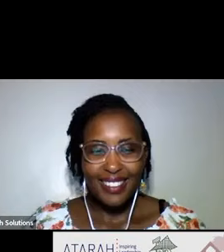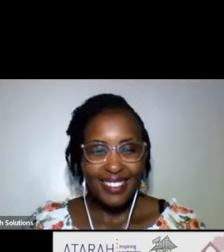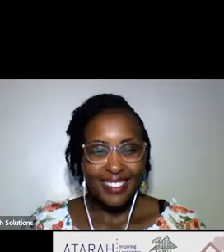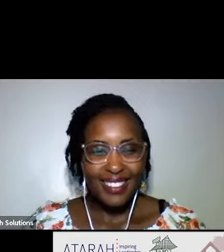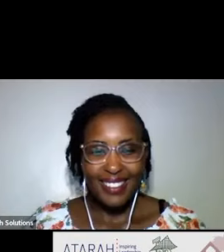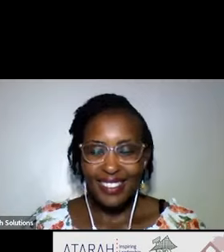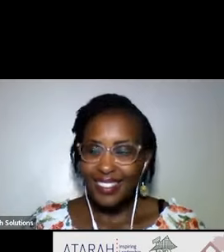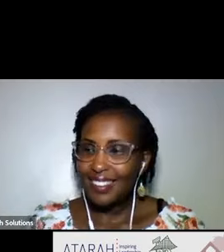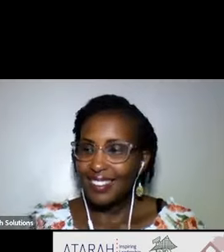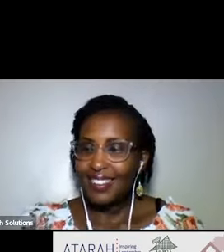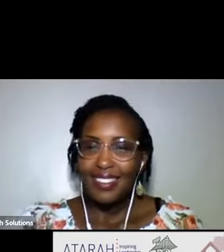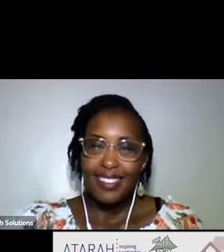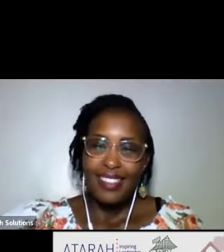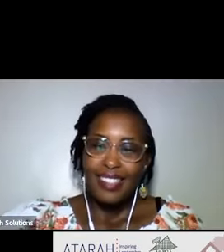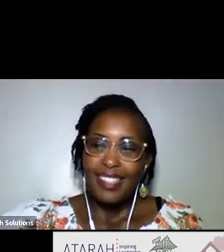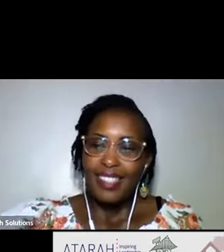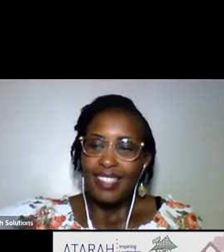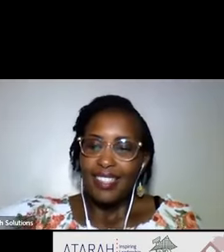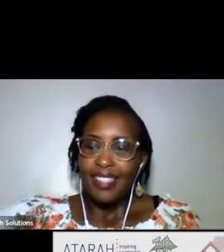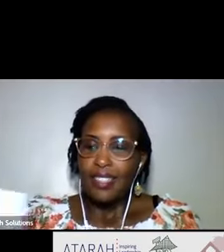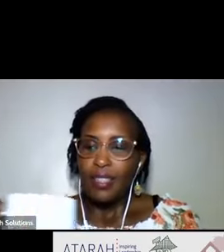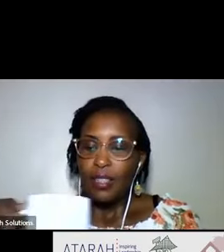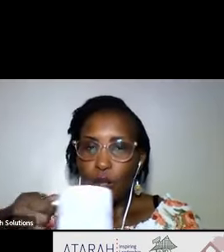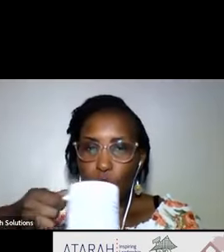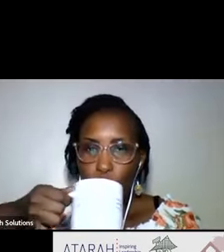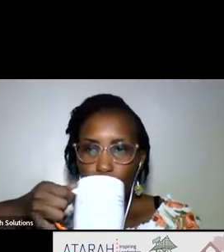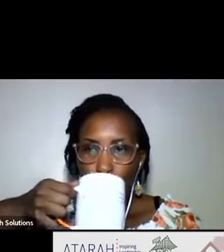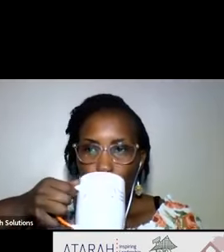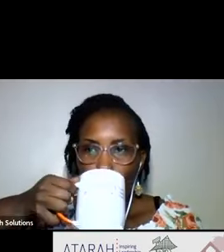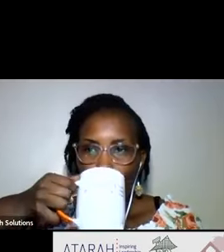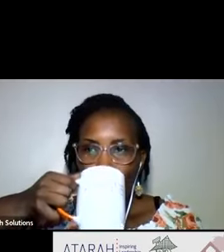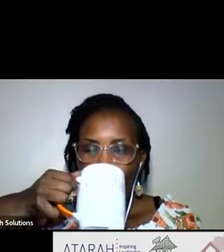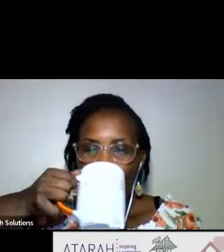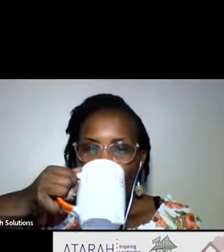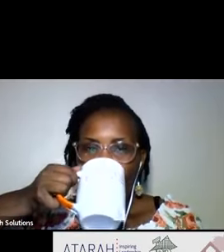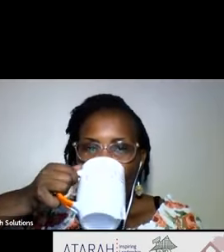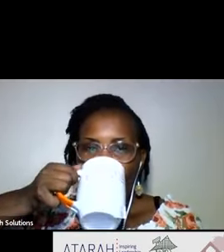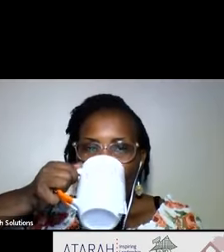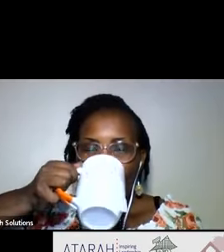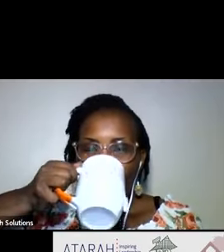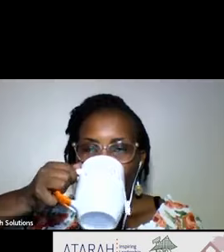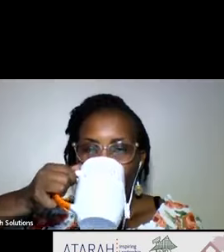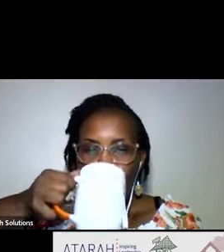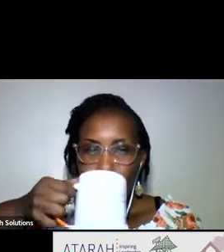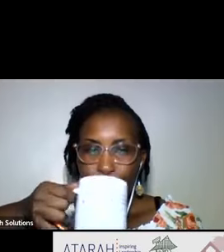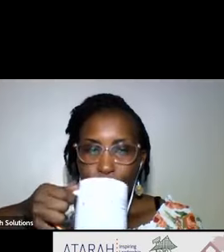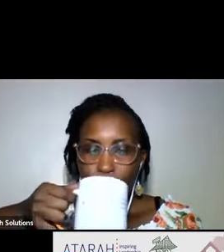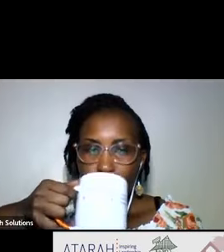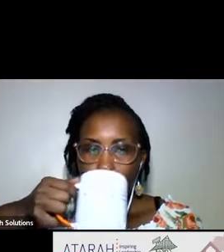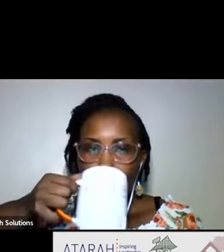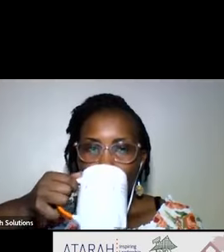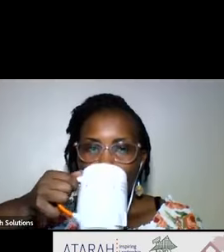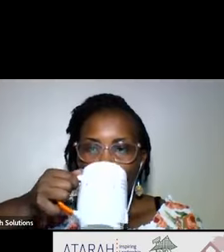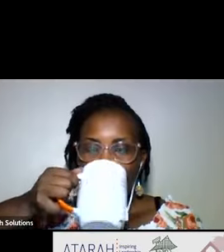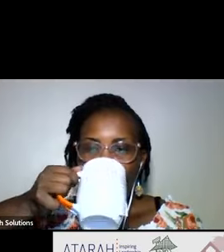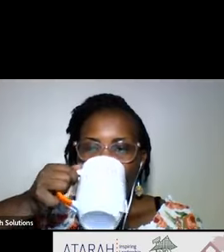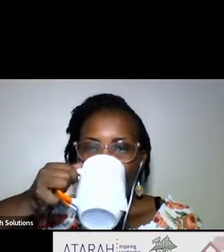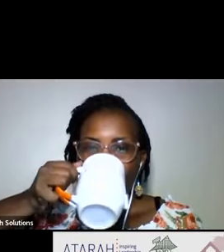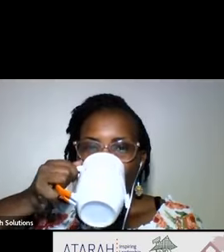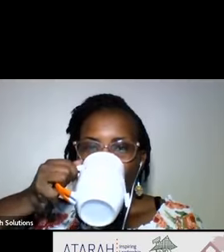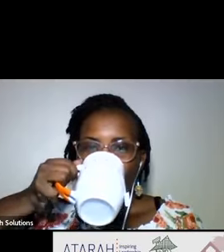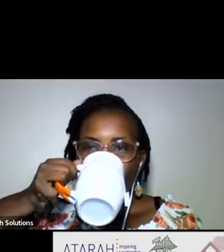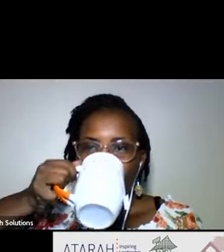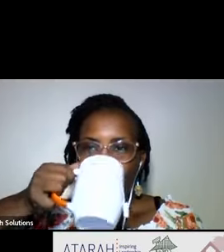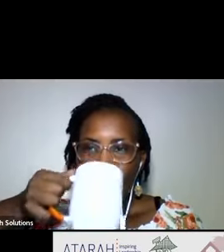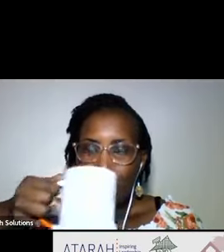Good evening, good afternoon, good morning from wherever you are. My name is Kevin Adipo. I work with Atara